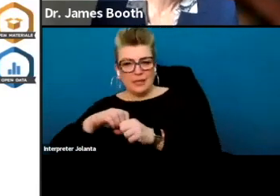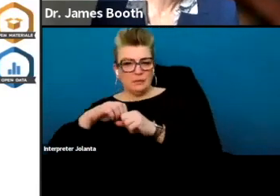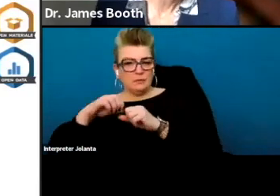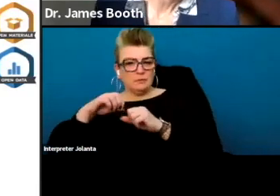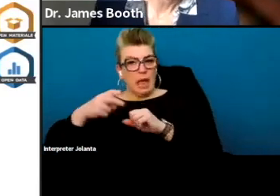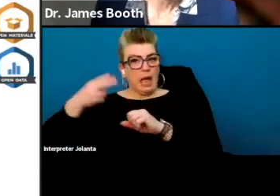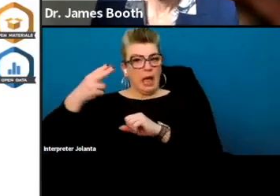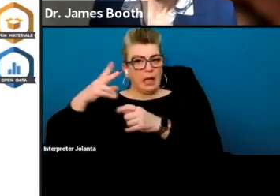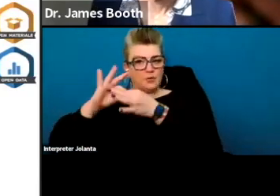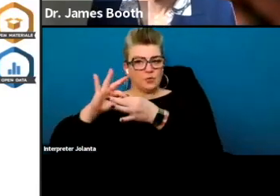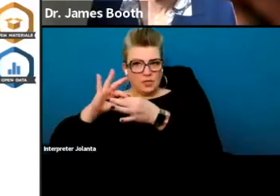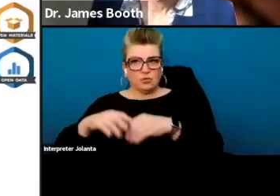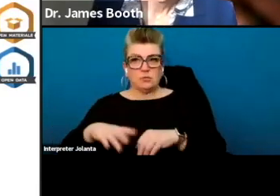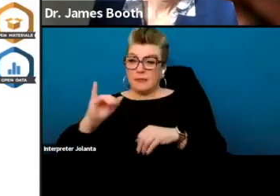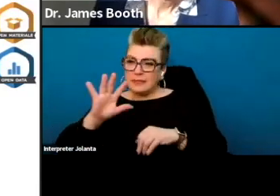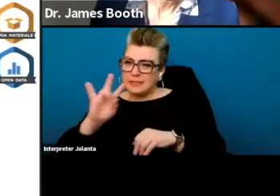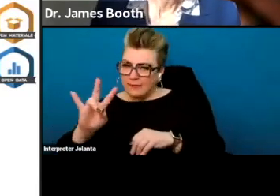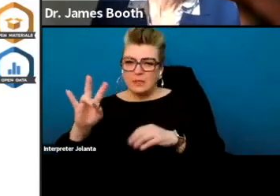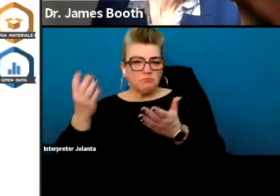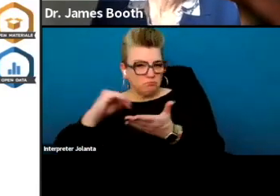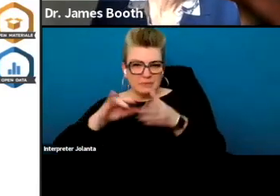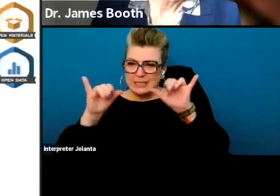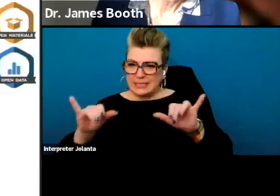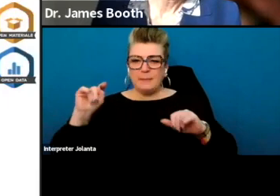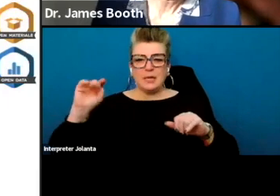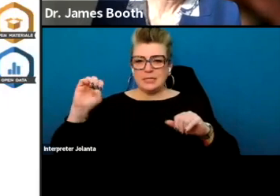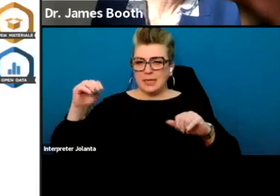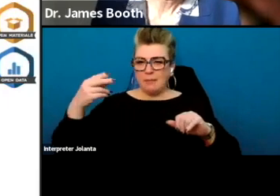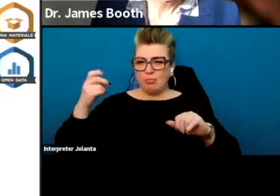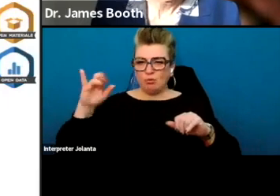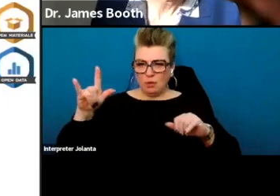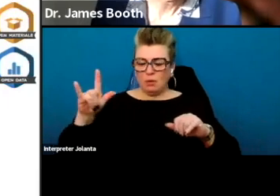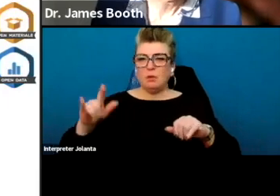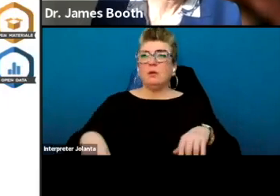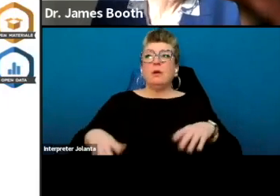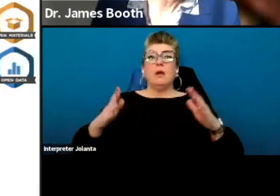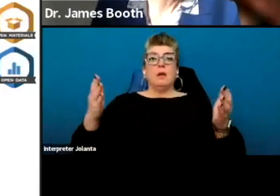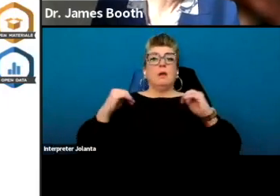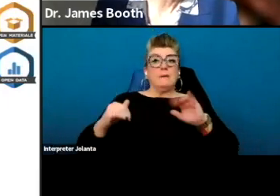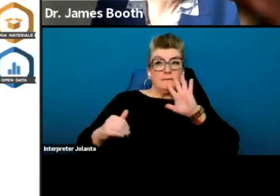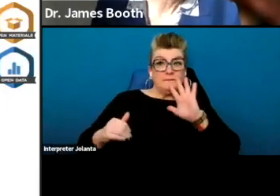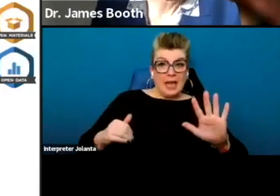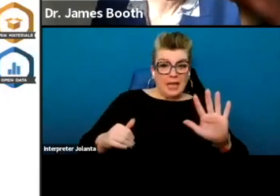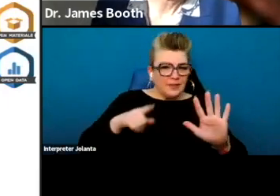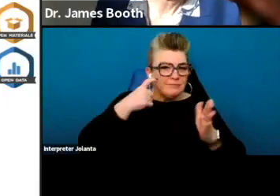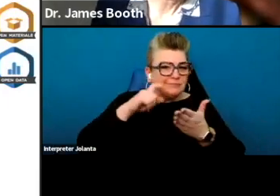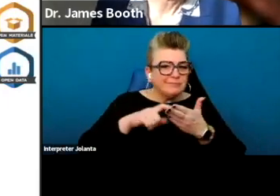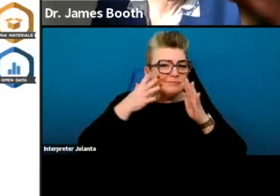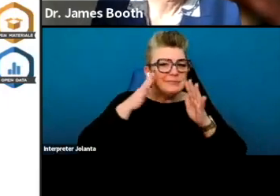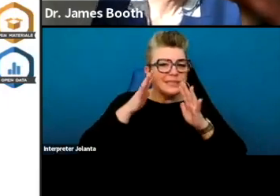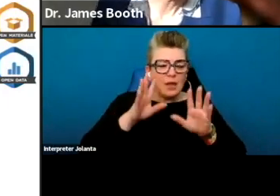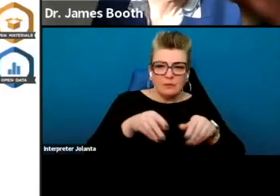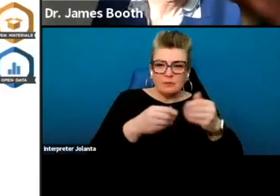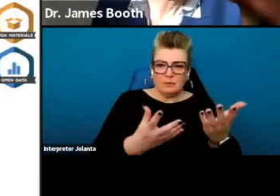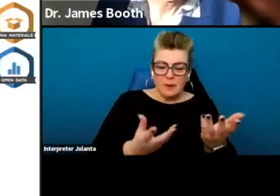temporal cortex. That was in the 7-year-olds. And then the 5-year-olds are indicated here. You can see that the sound task produced greater